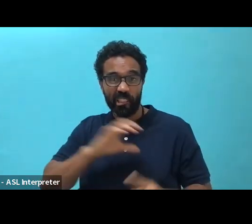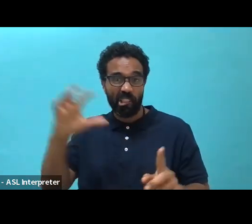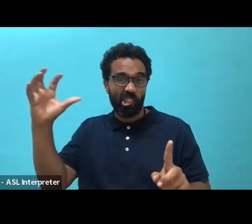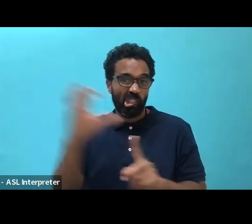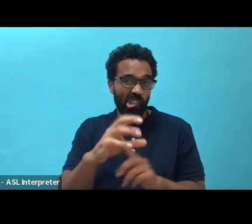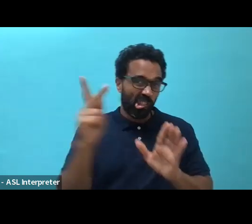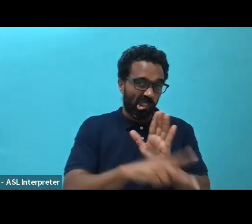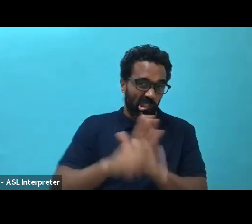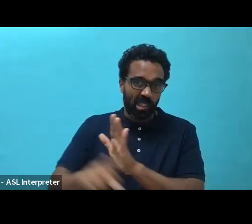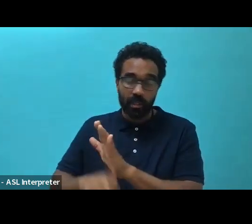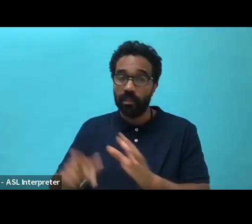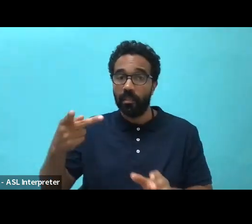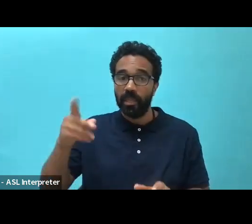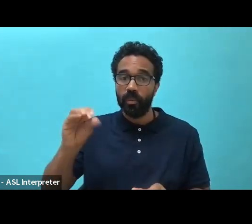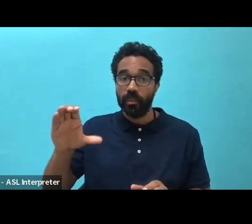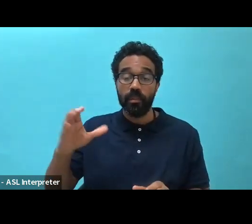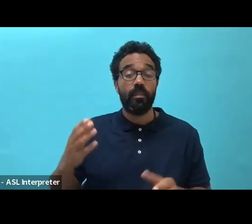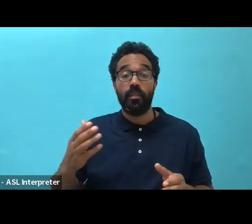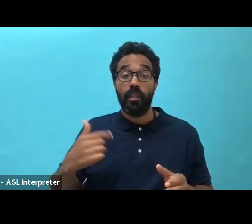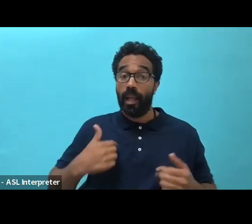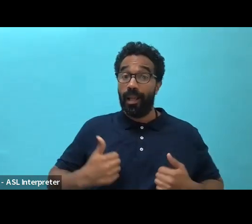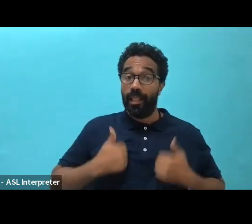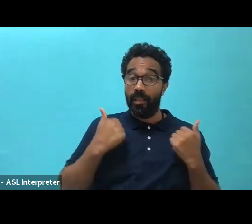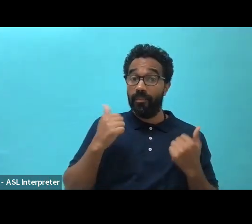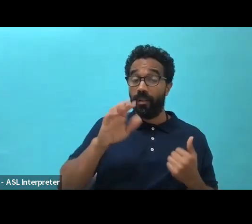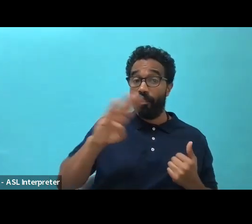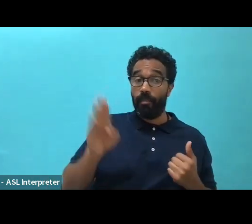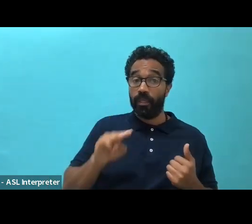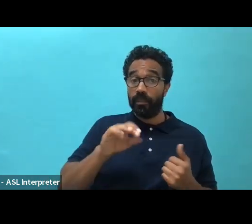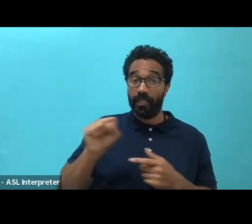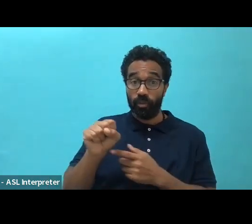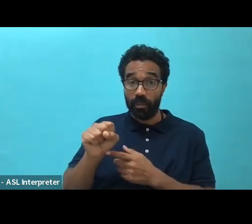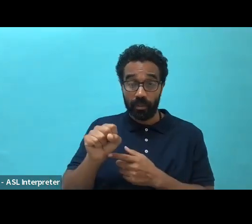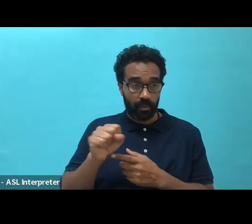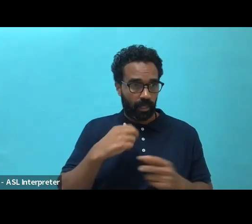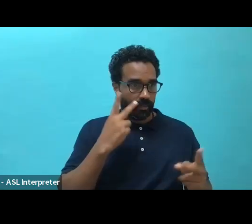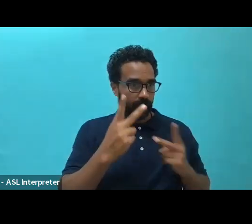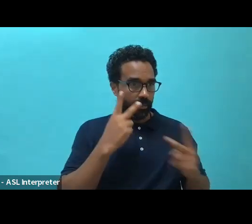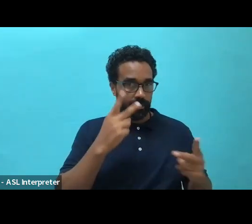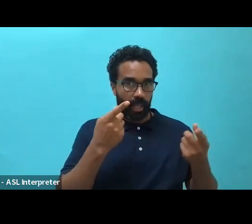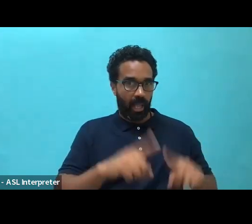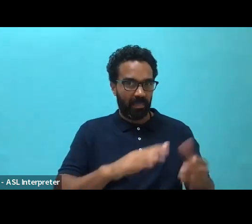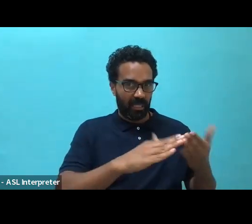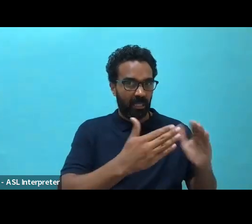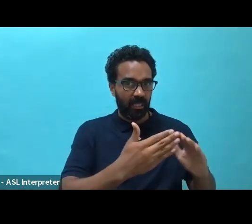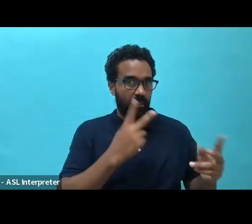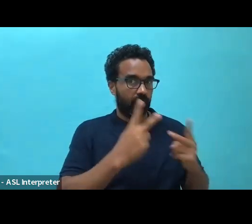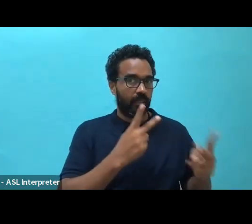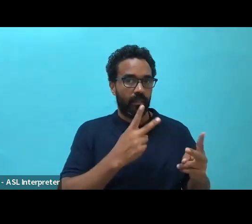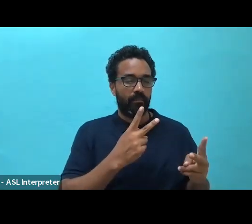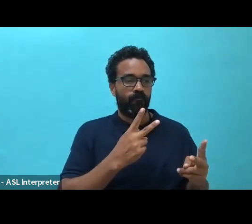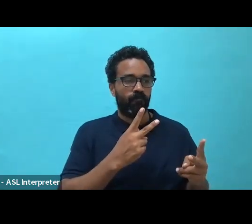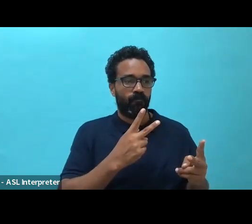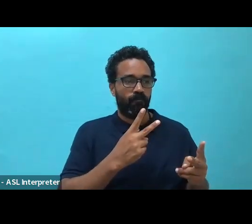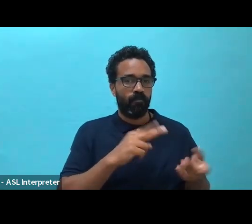in a major urban area in the state of Massachusetts. And that stuff goes down here too. And where did we sit? Where did we